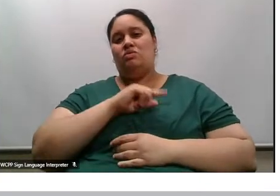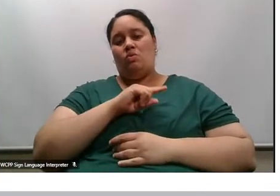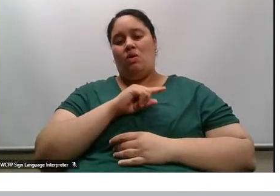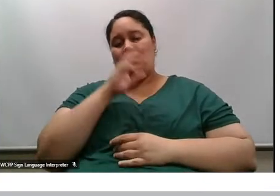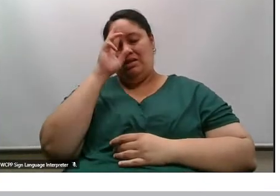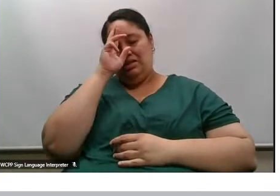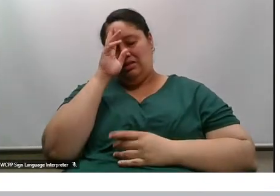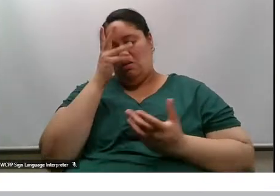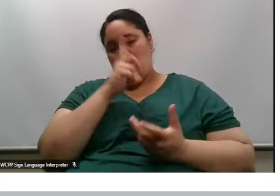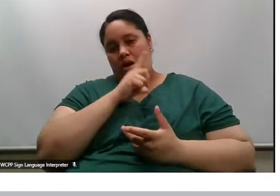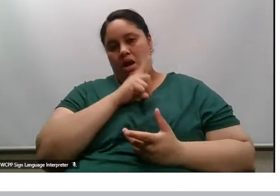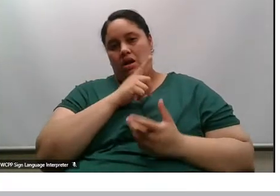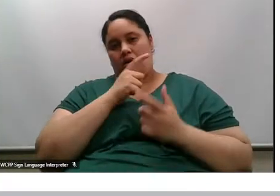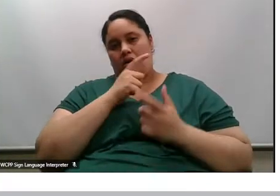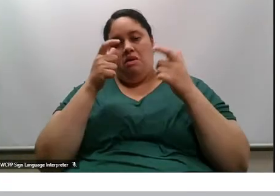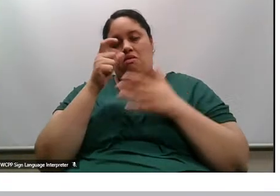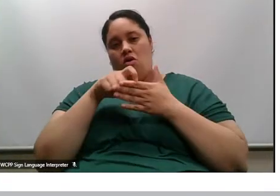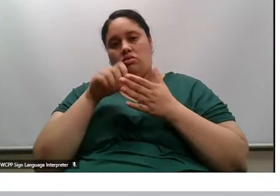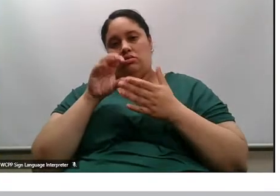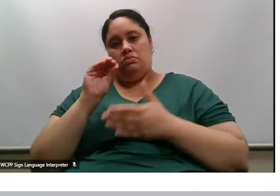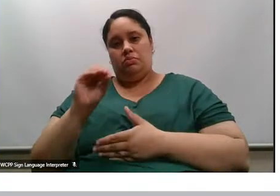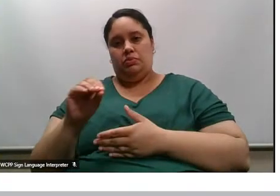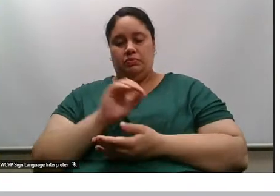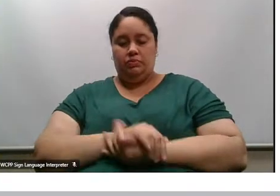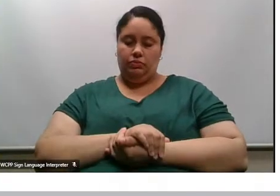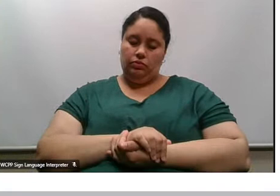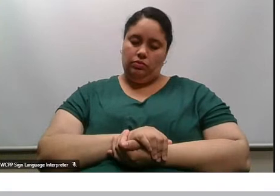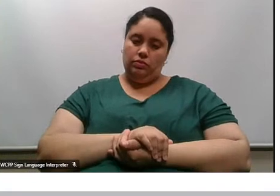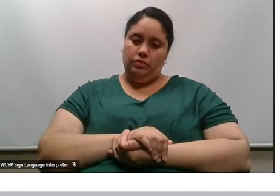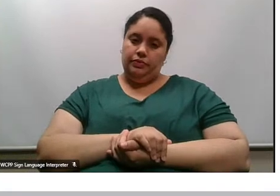is that large amount.